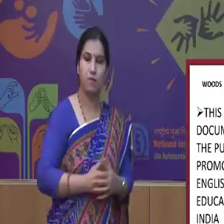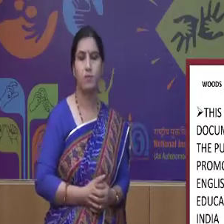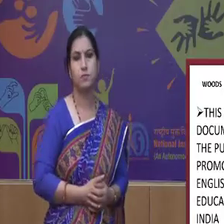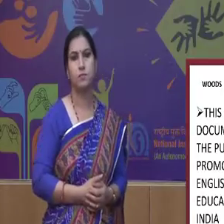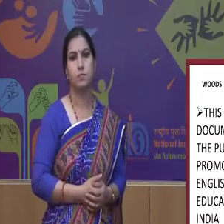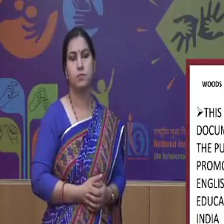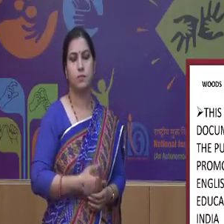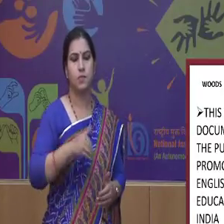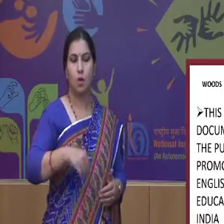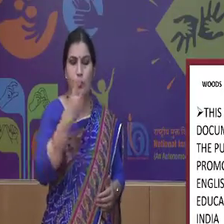Let us see how.